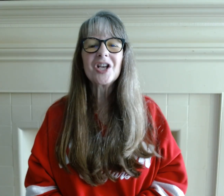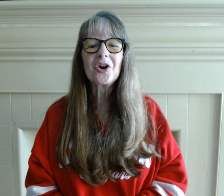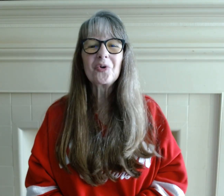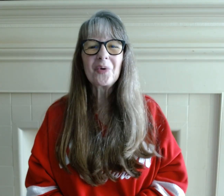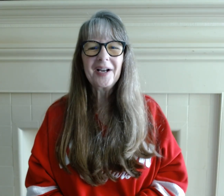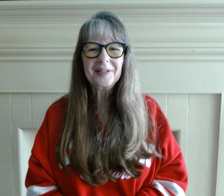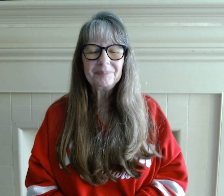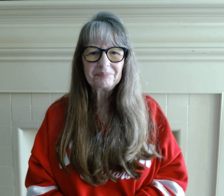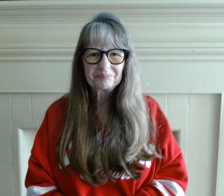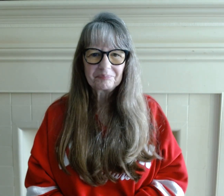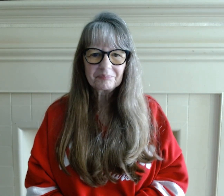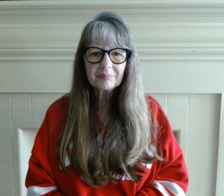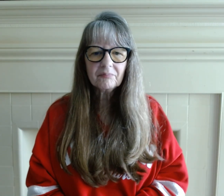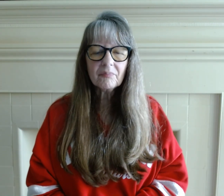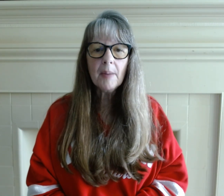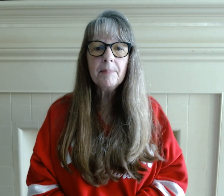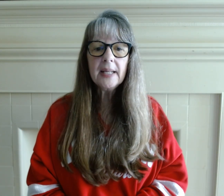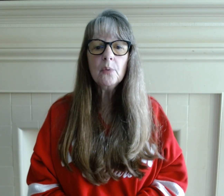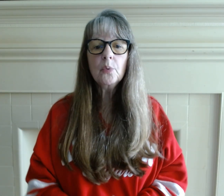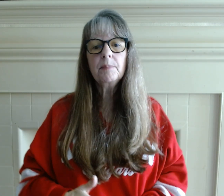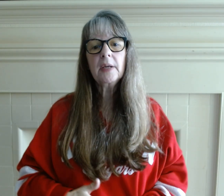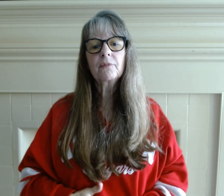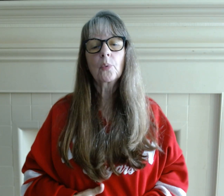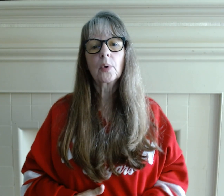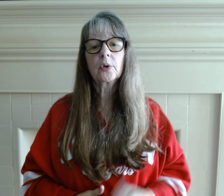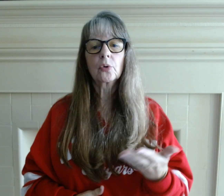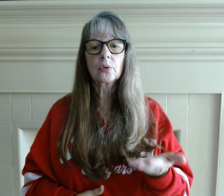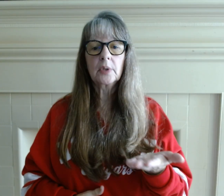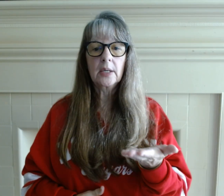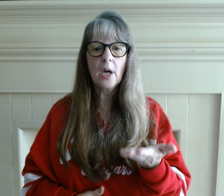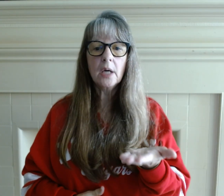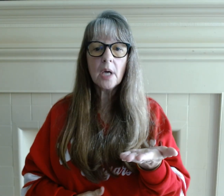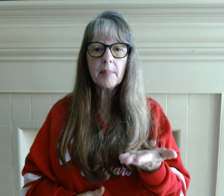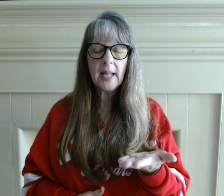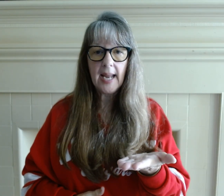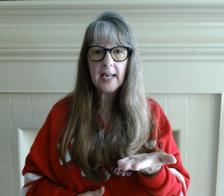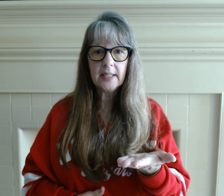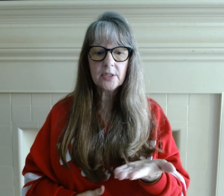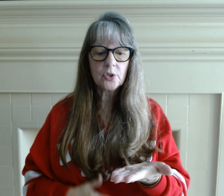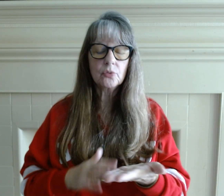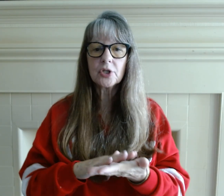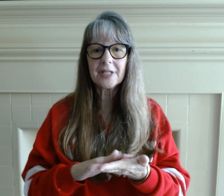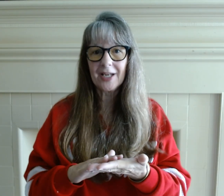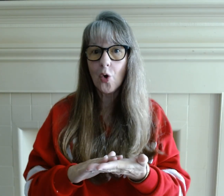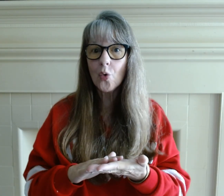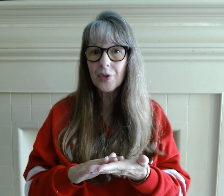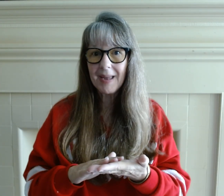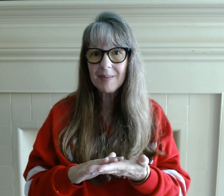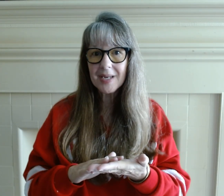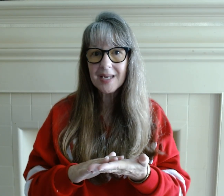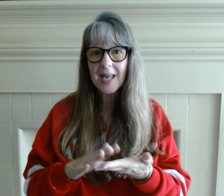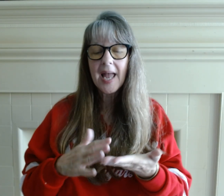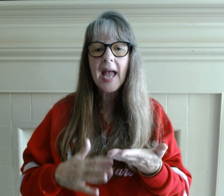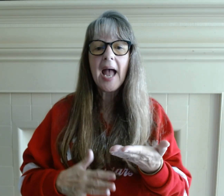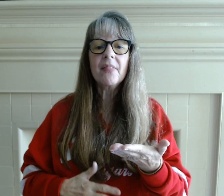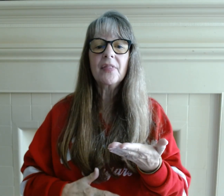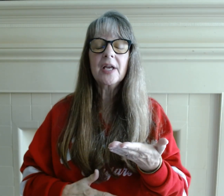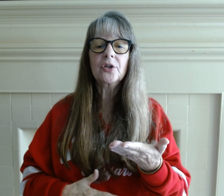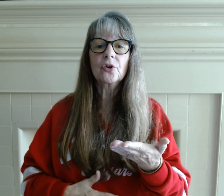So, but it would be for your non-dominant hand to just like hold the baby, and then your